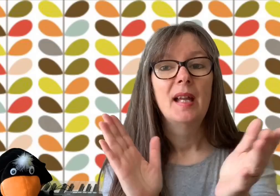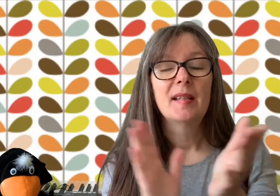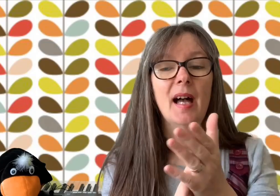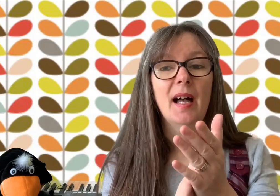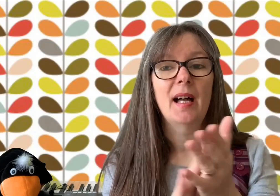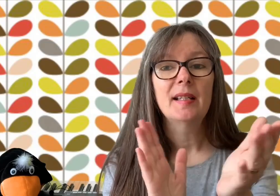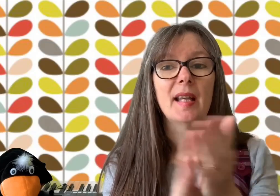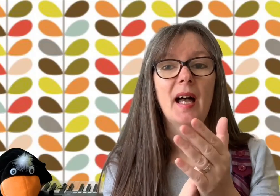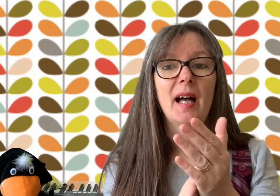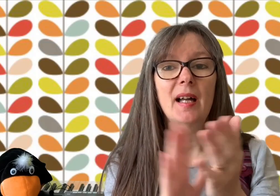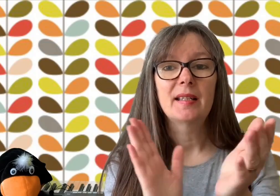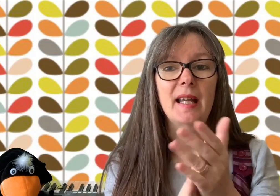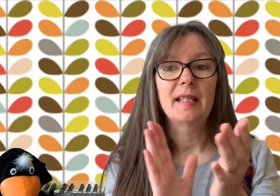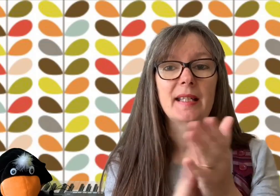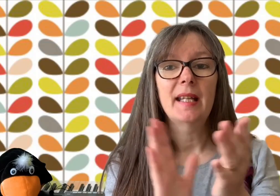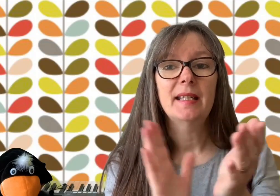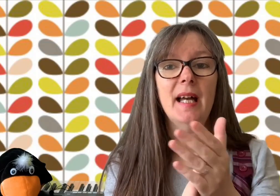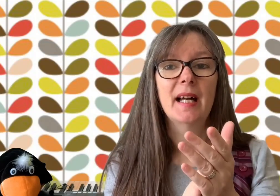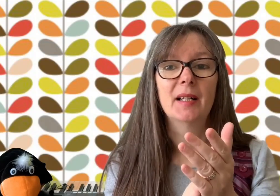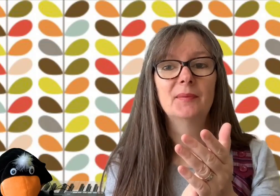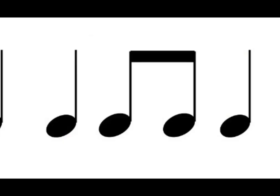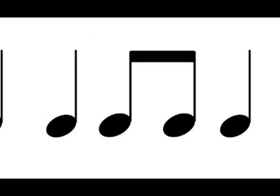Ta ta te te ta.